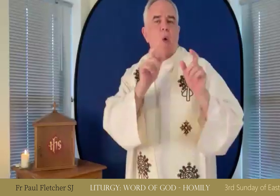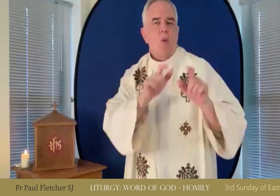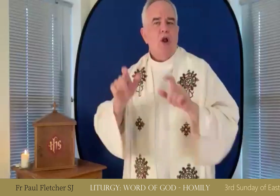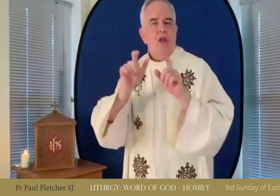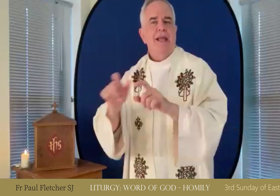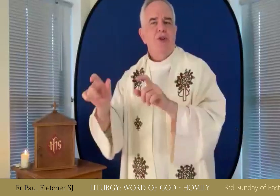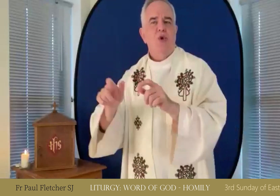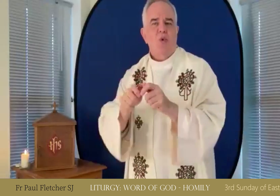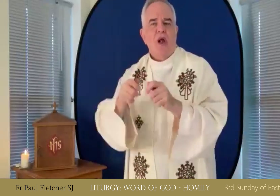will continue